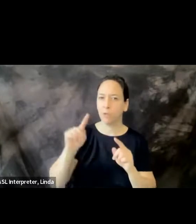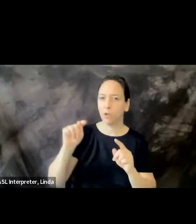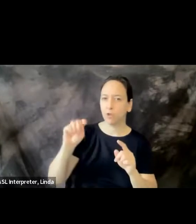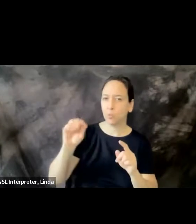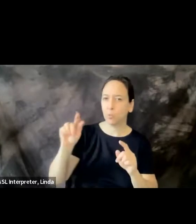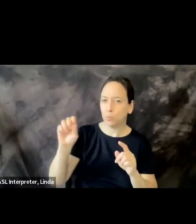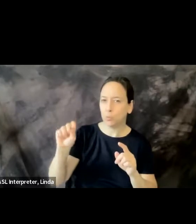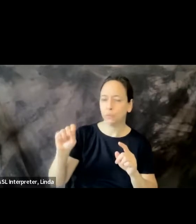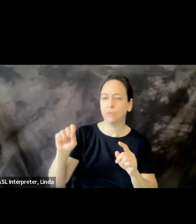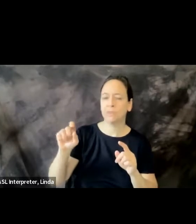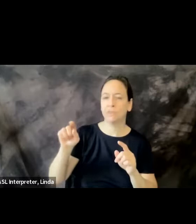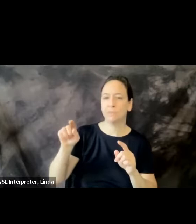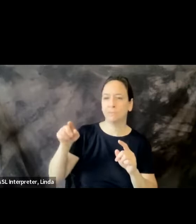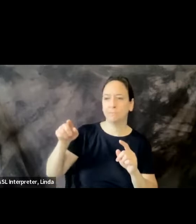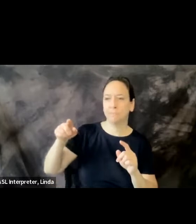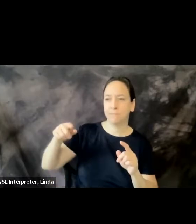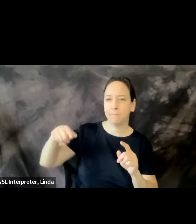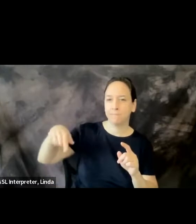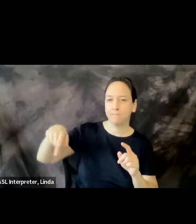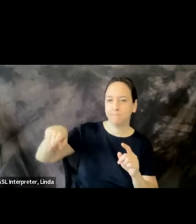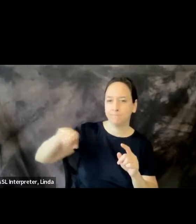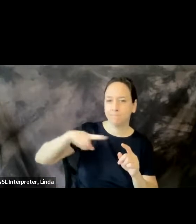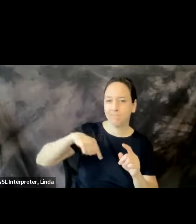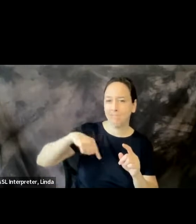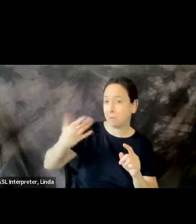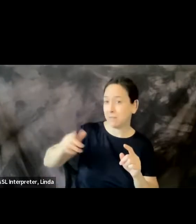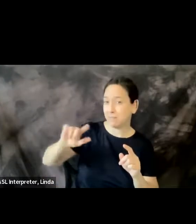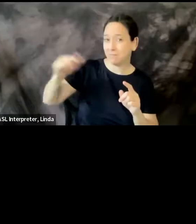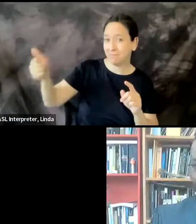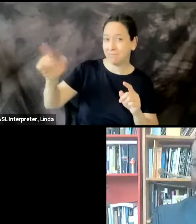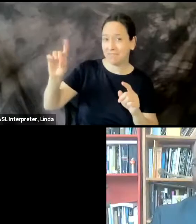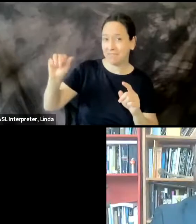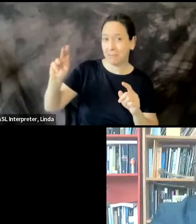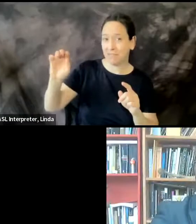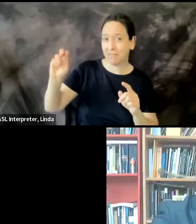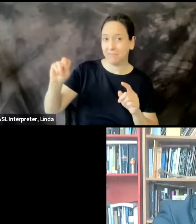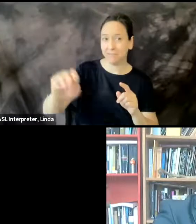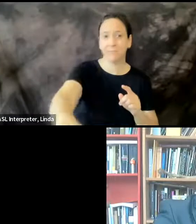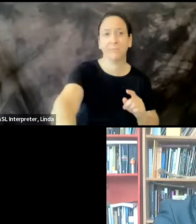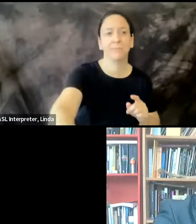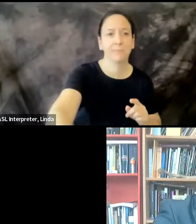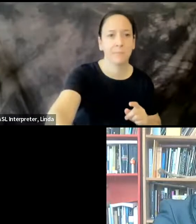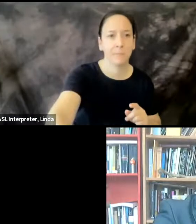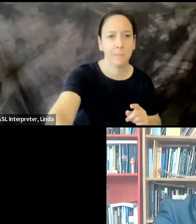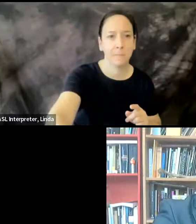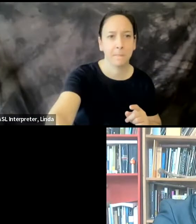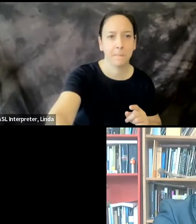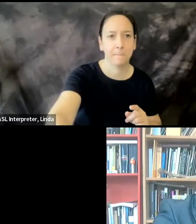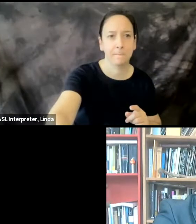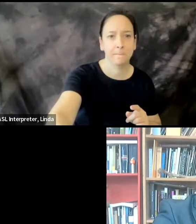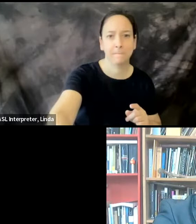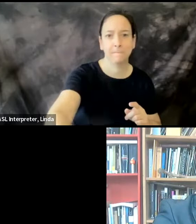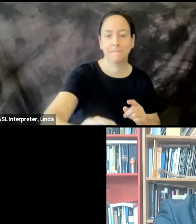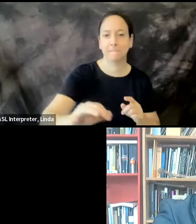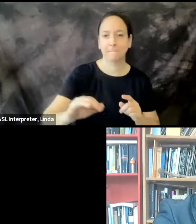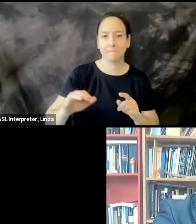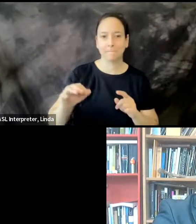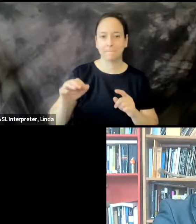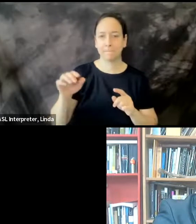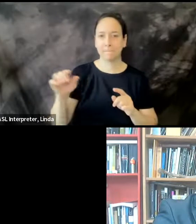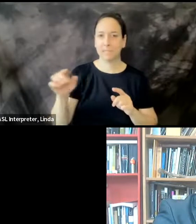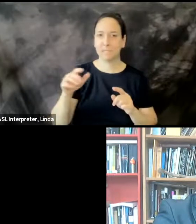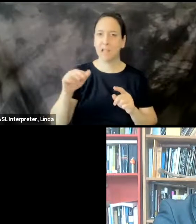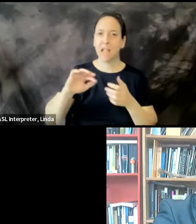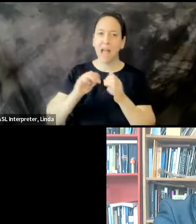opportunity to talk a little bit about that. Would you be able to just tell us a little more, if possible, about how